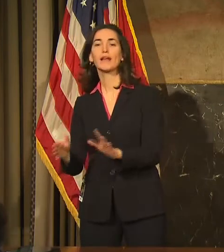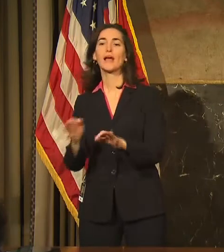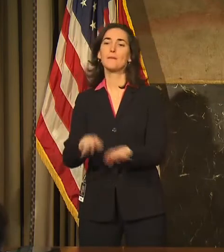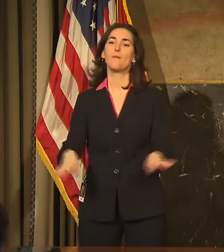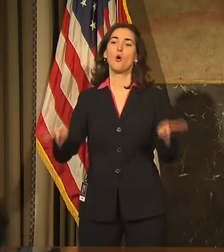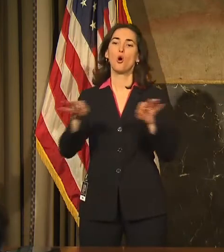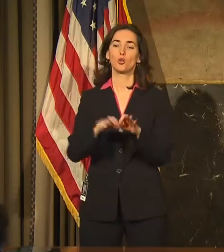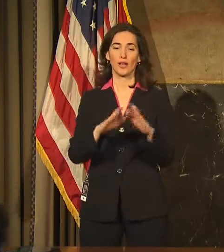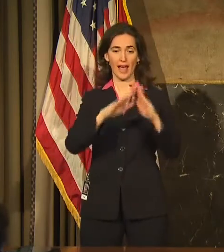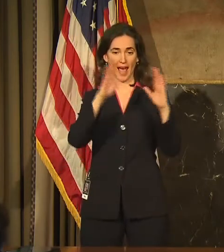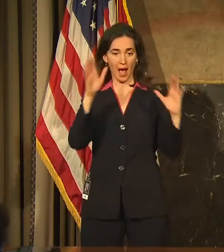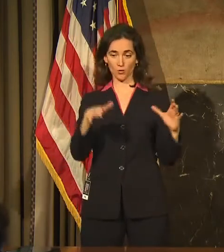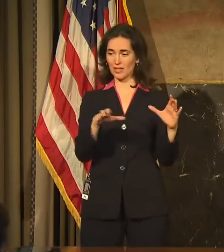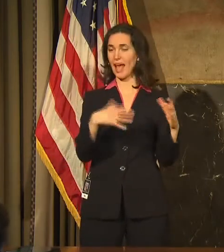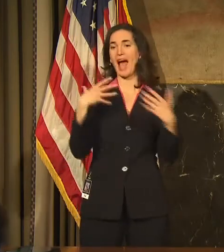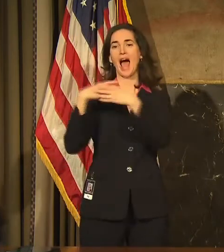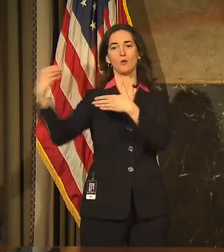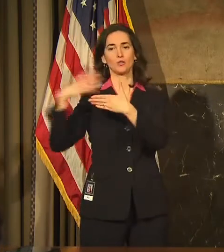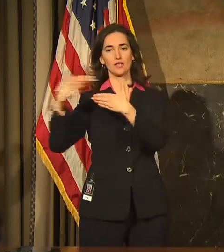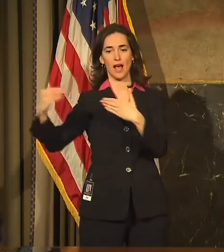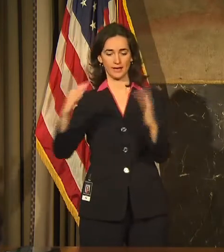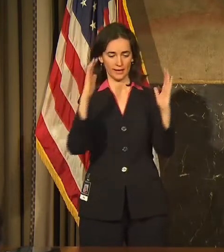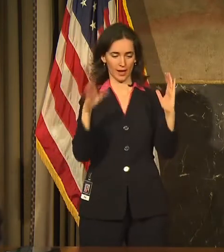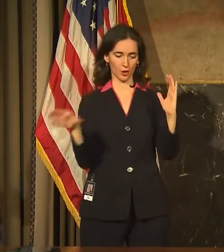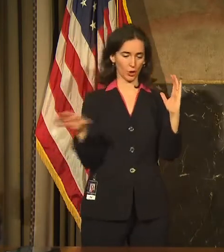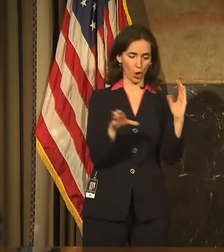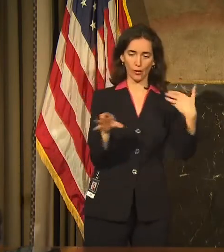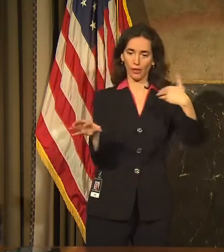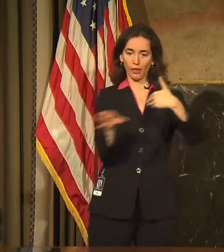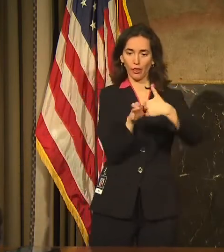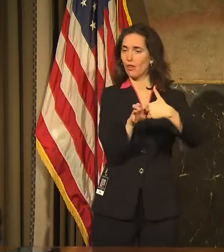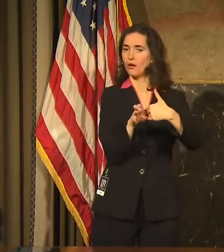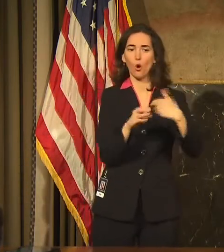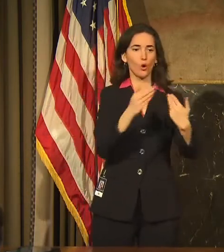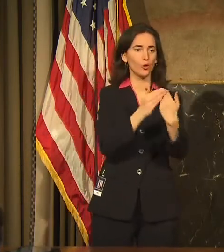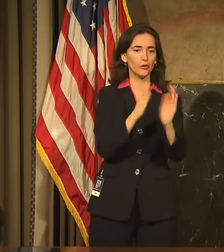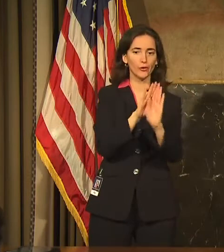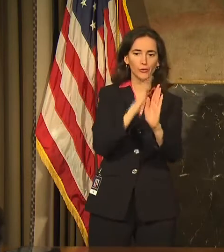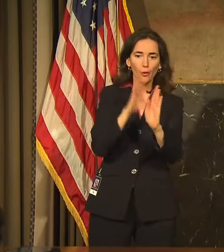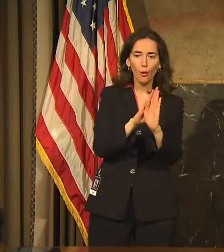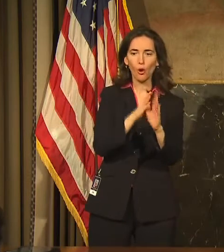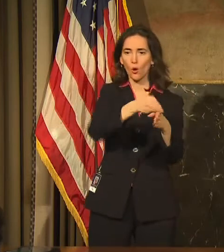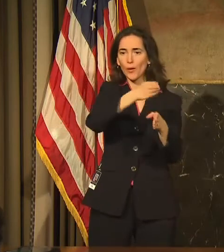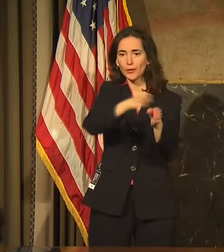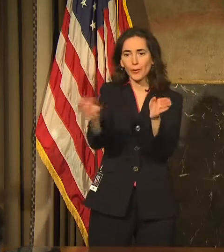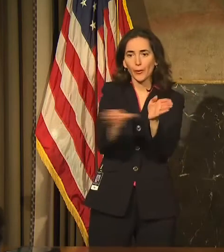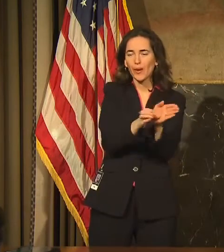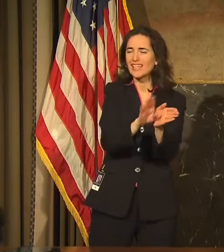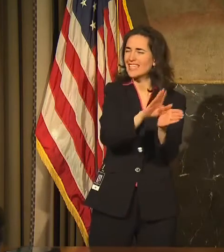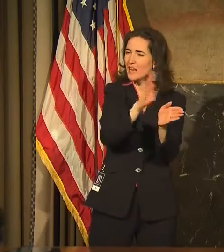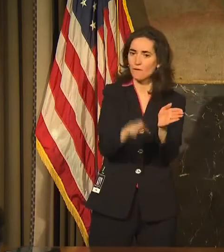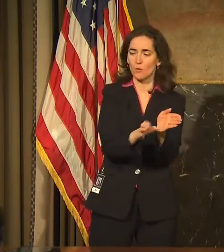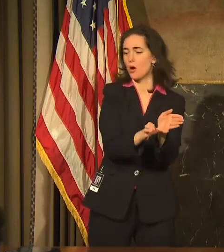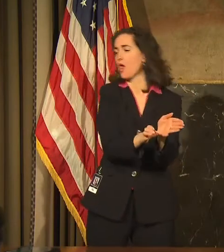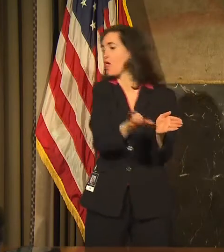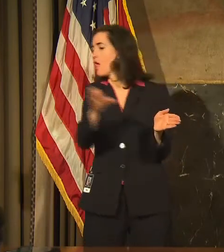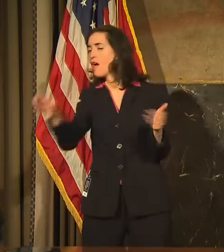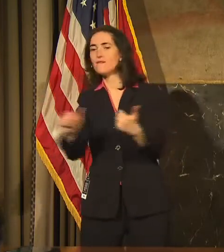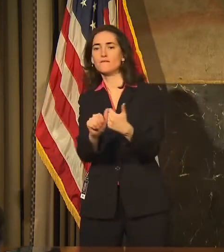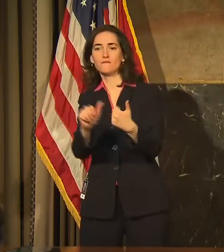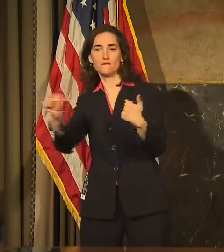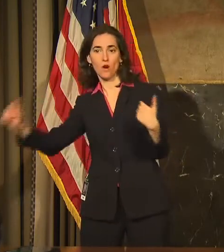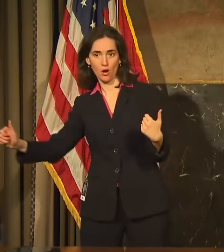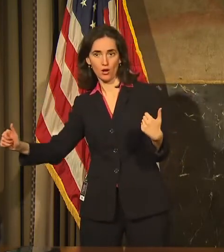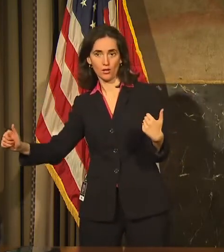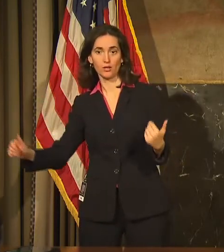well away from the house, well away from doors, windows, and other air intakes. And never, never heat your